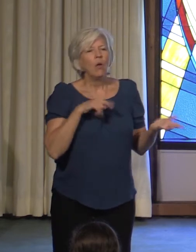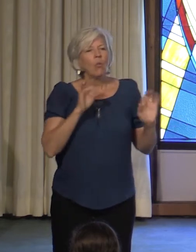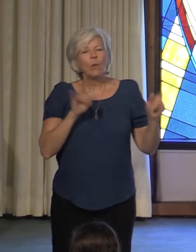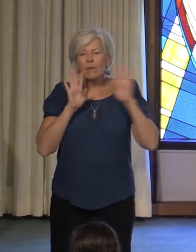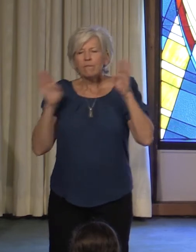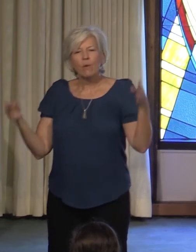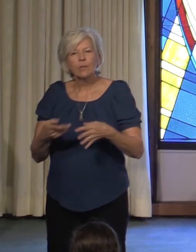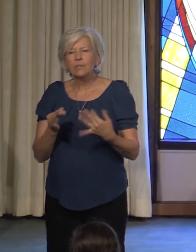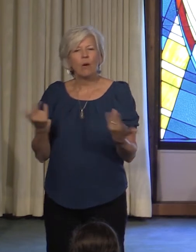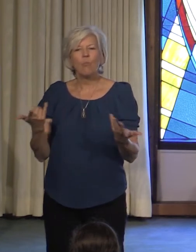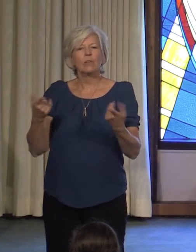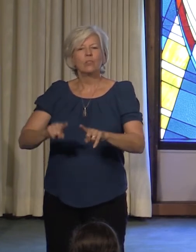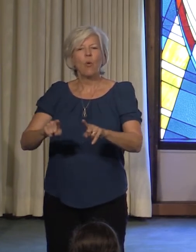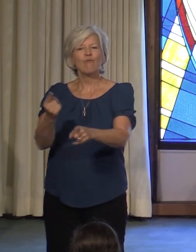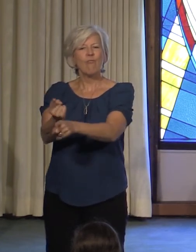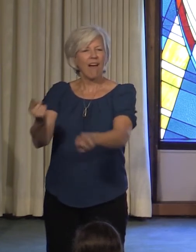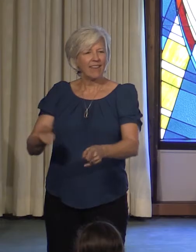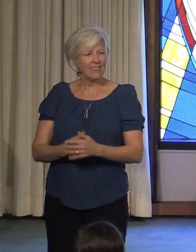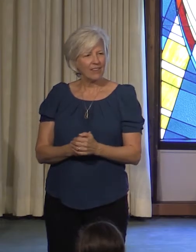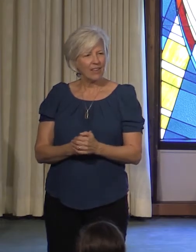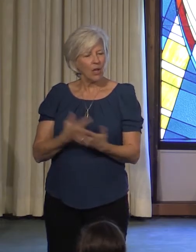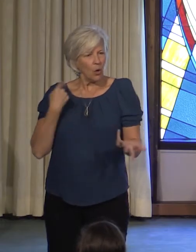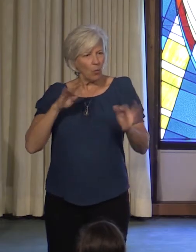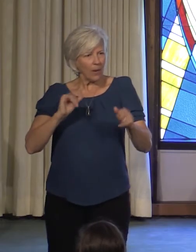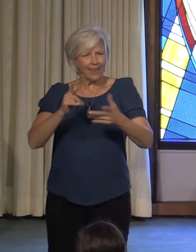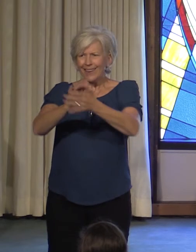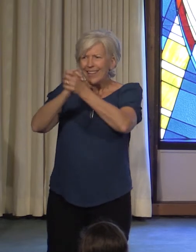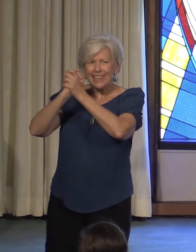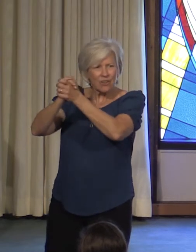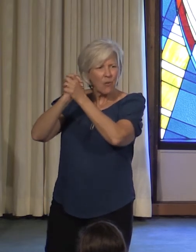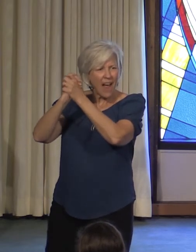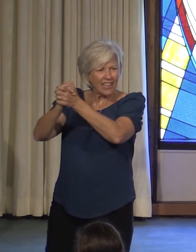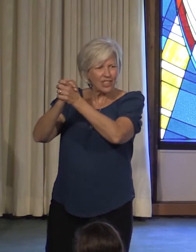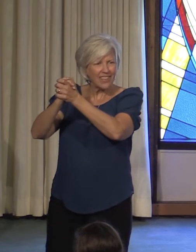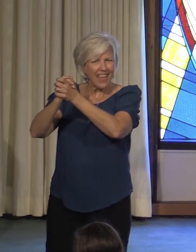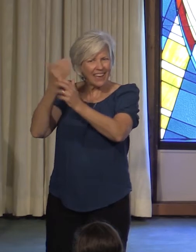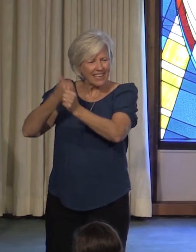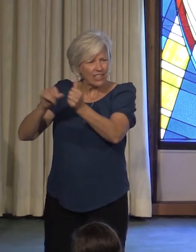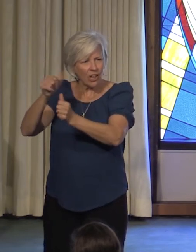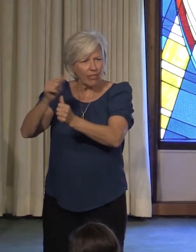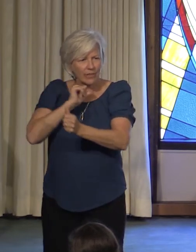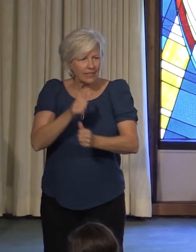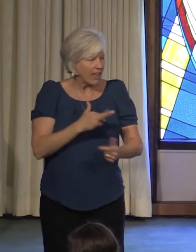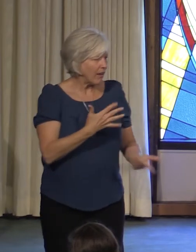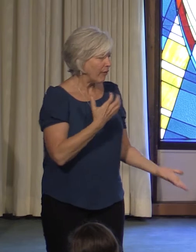going right. We can congratulate each other instead of commiserating with each other.